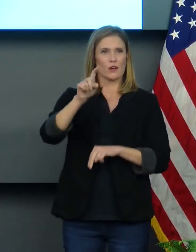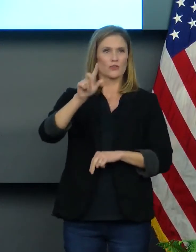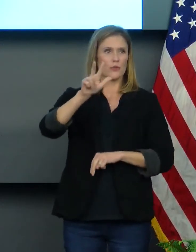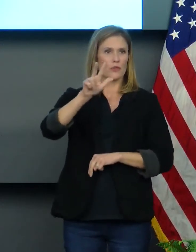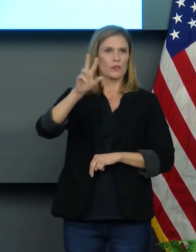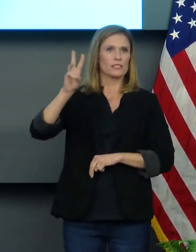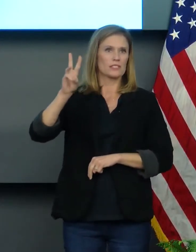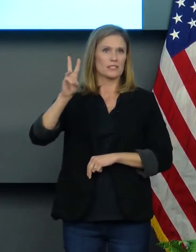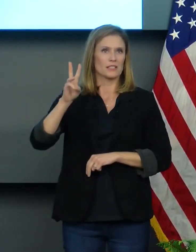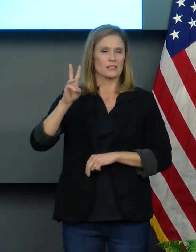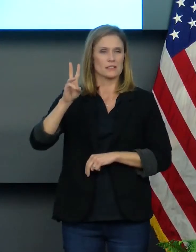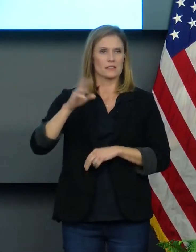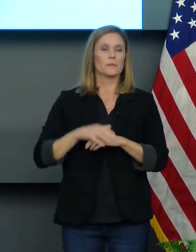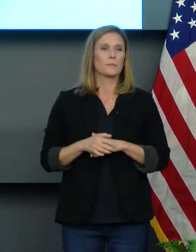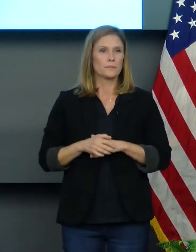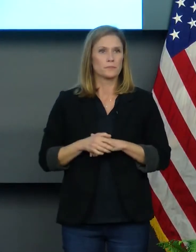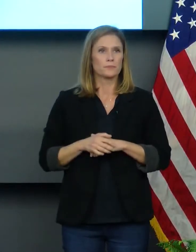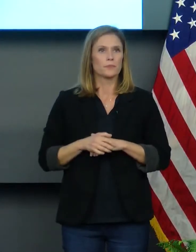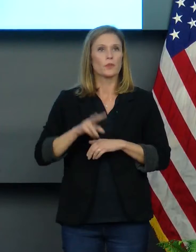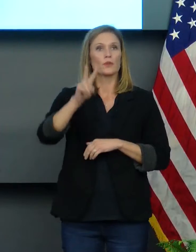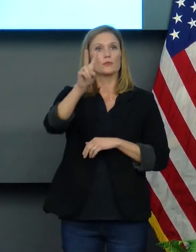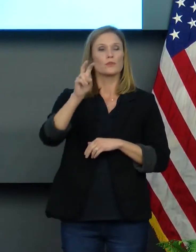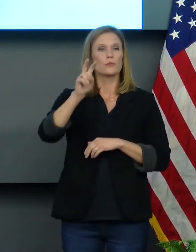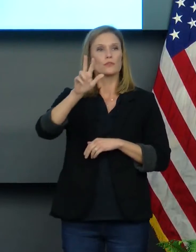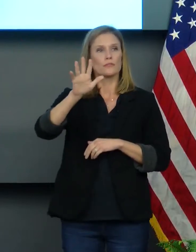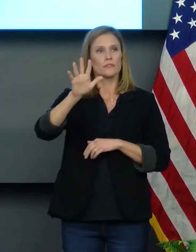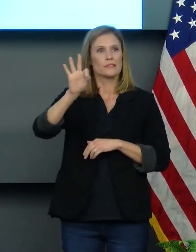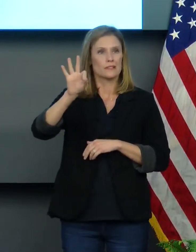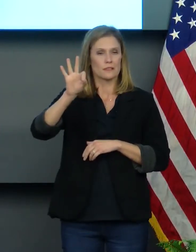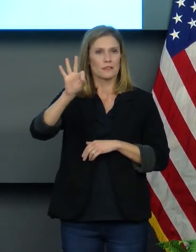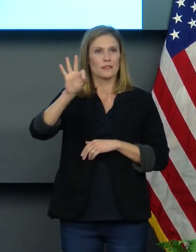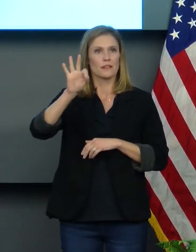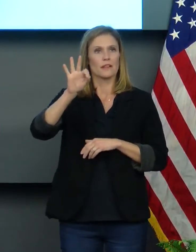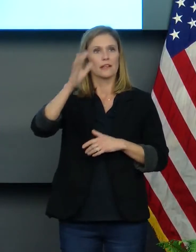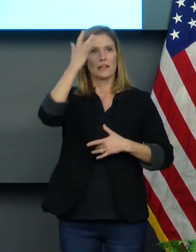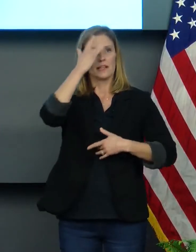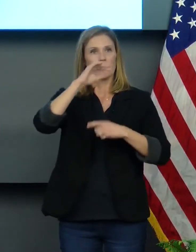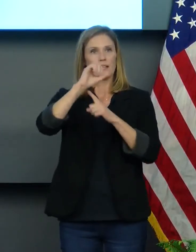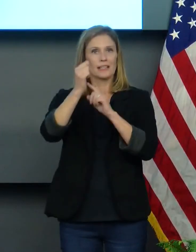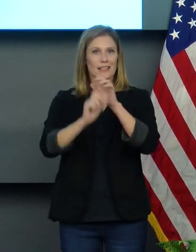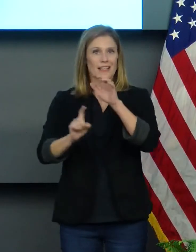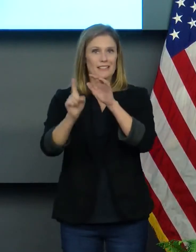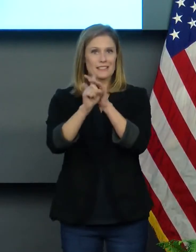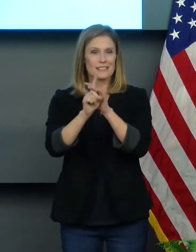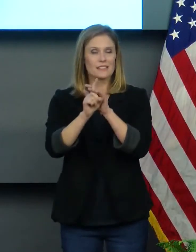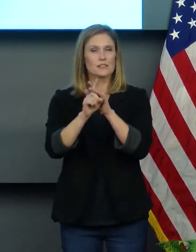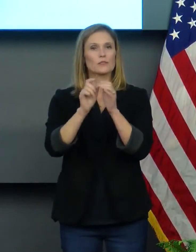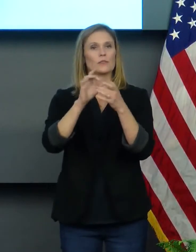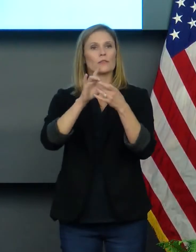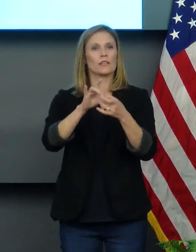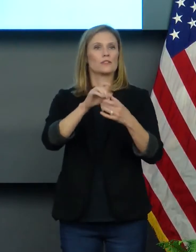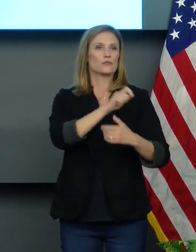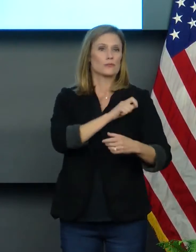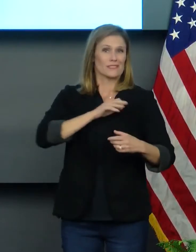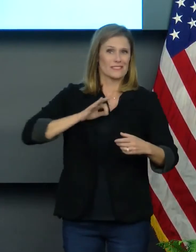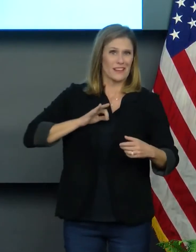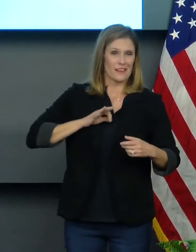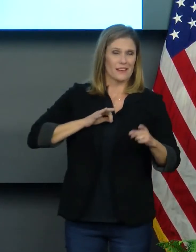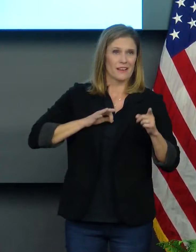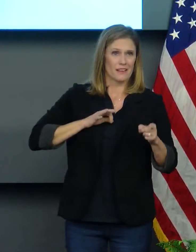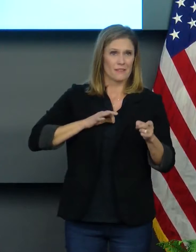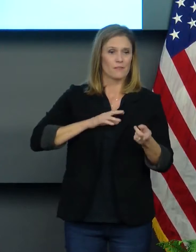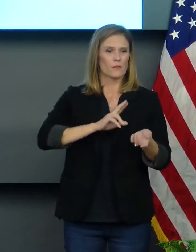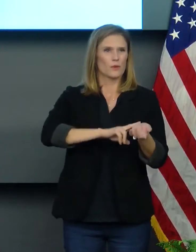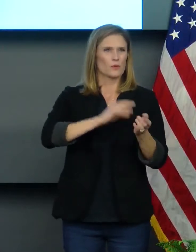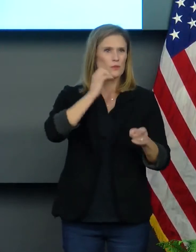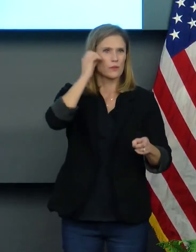prior. We had 259 cases amongst nursing home staff. That's up from 246 the week